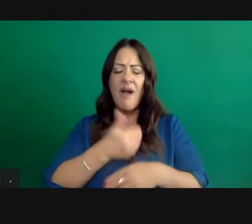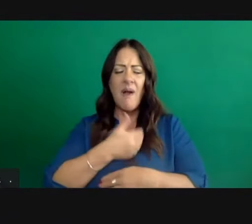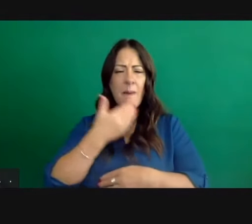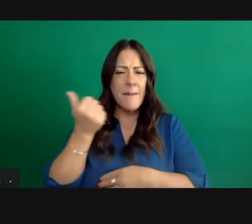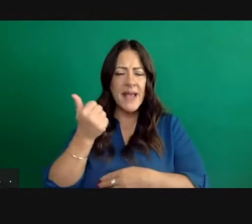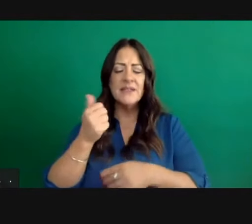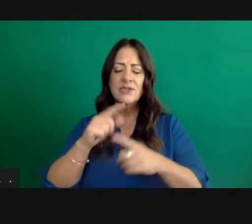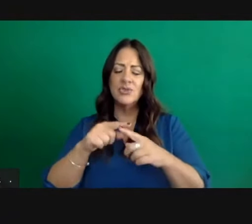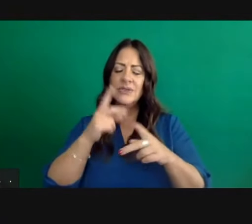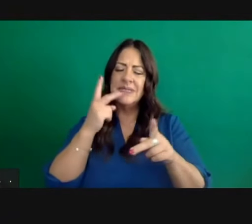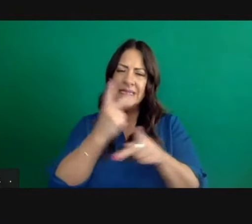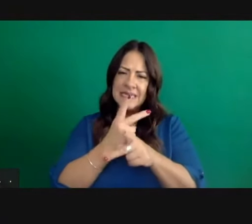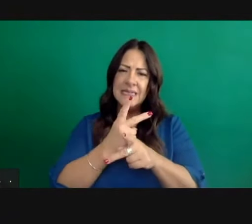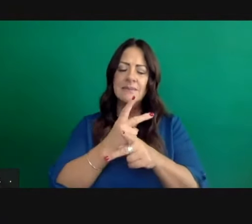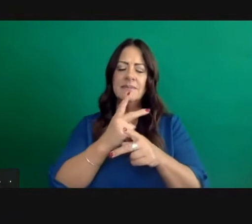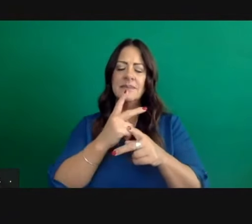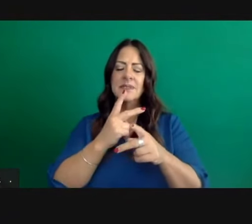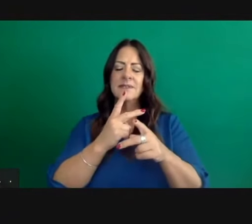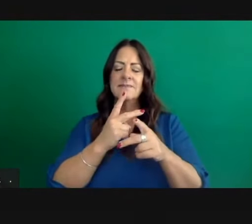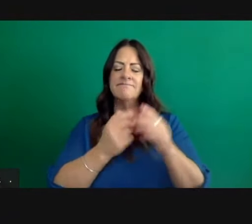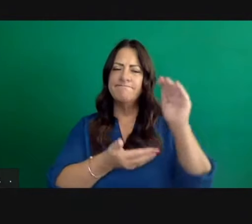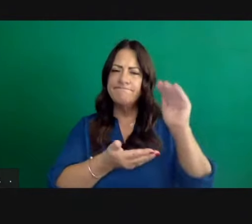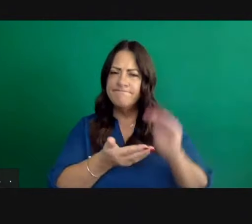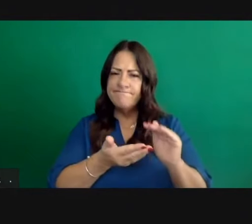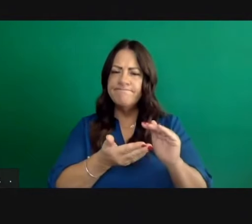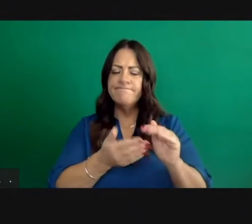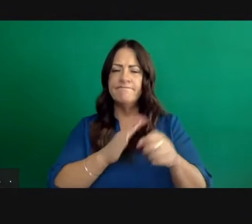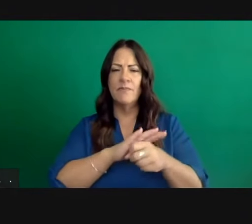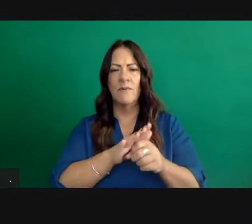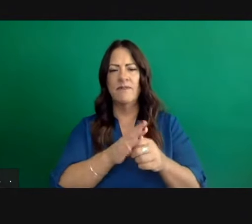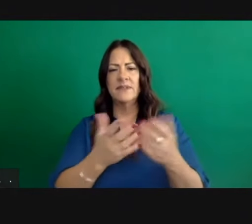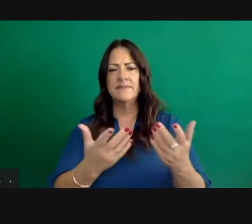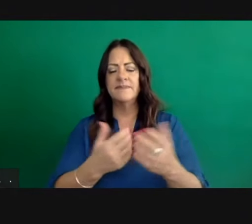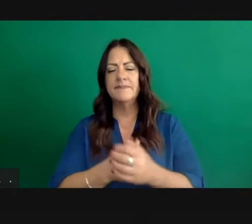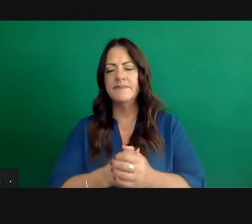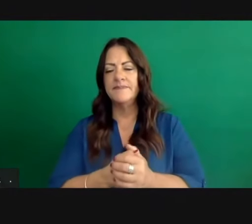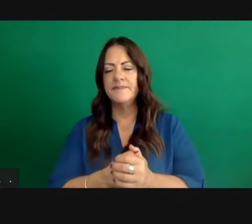California. Amy Taxon, The Associated Press.